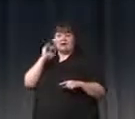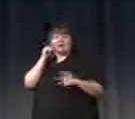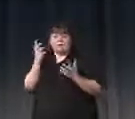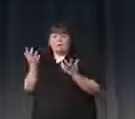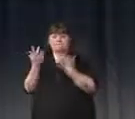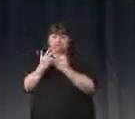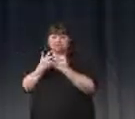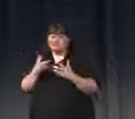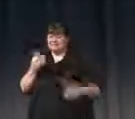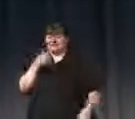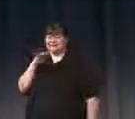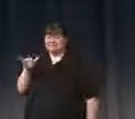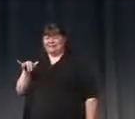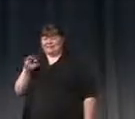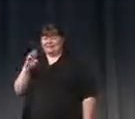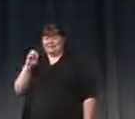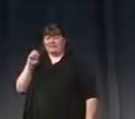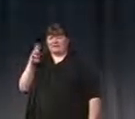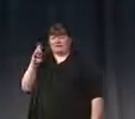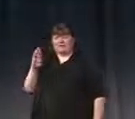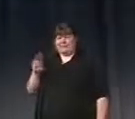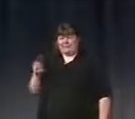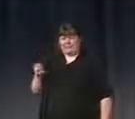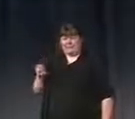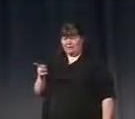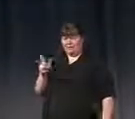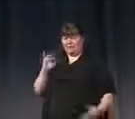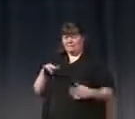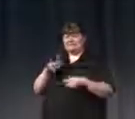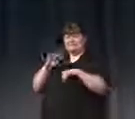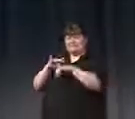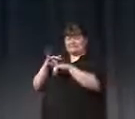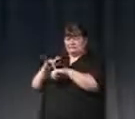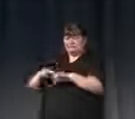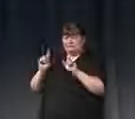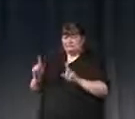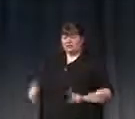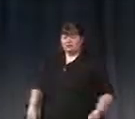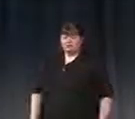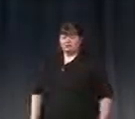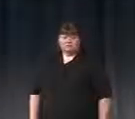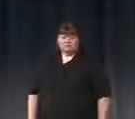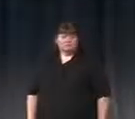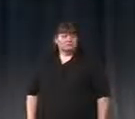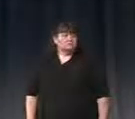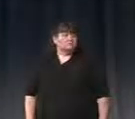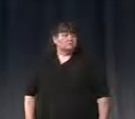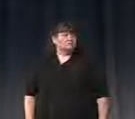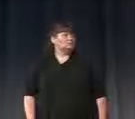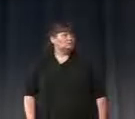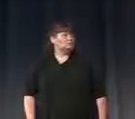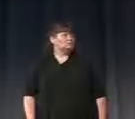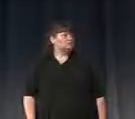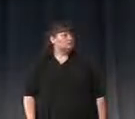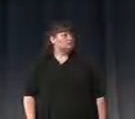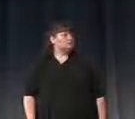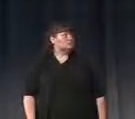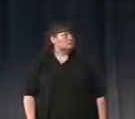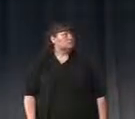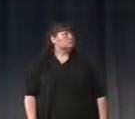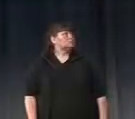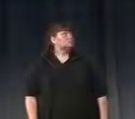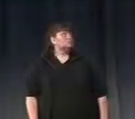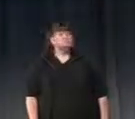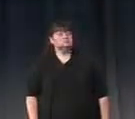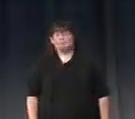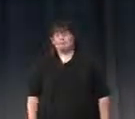match that, it says, well, that's not reverb. That's actually like a source in the world, like a soda can opening. Okay.